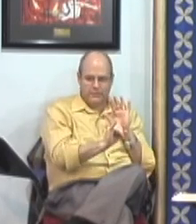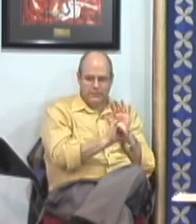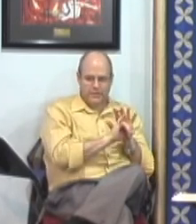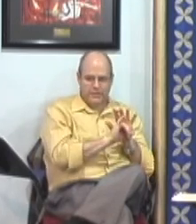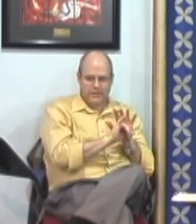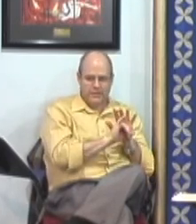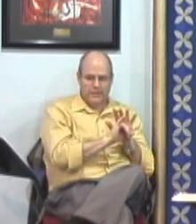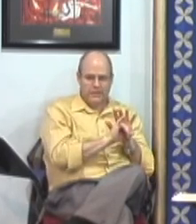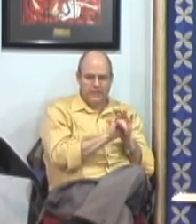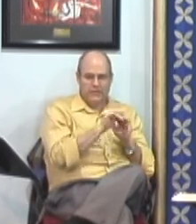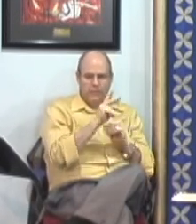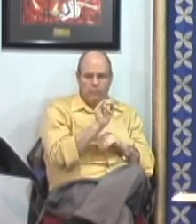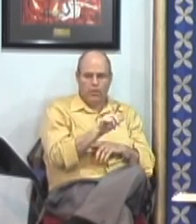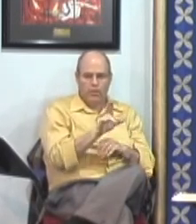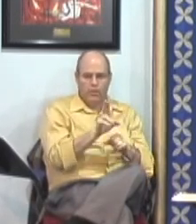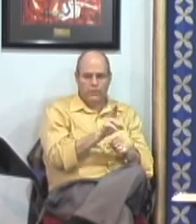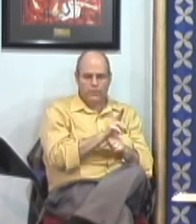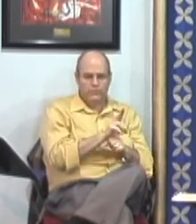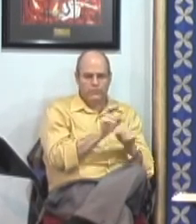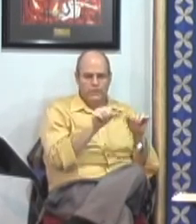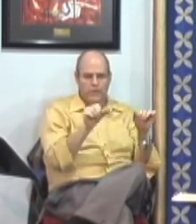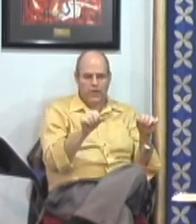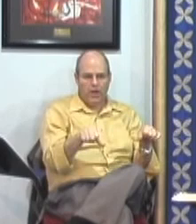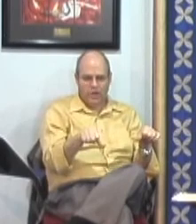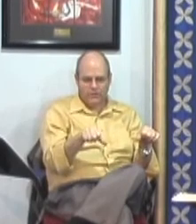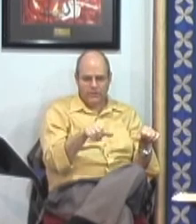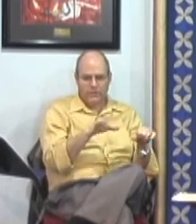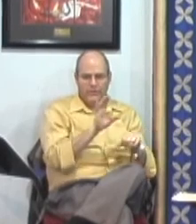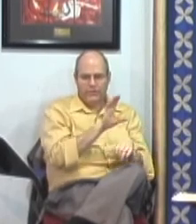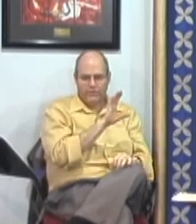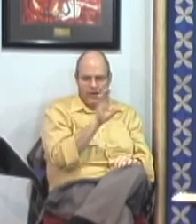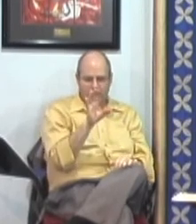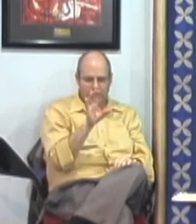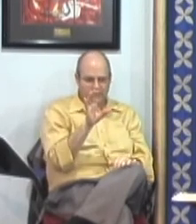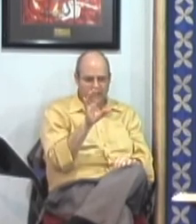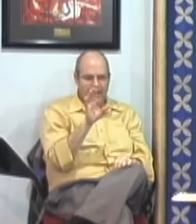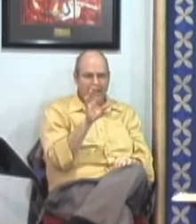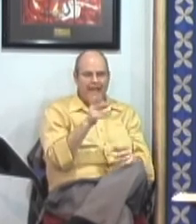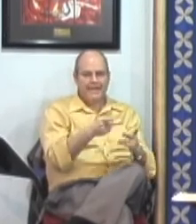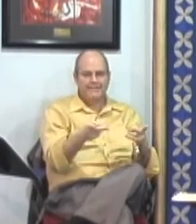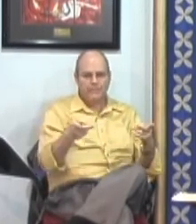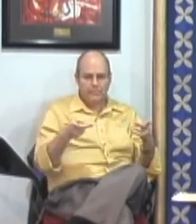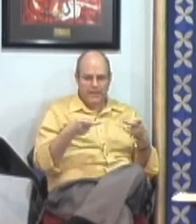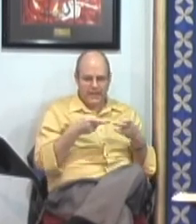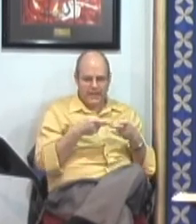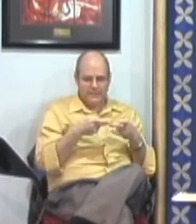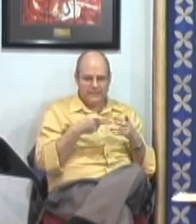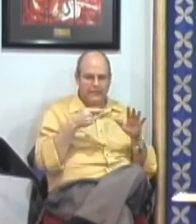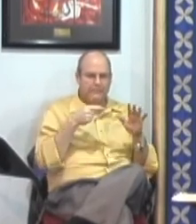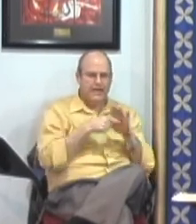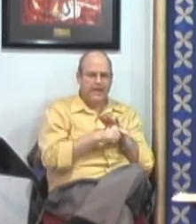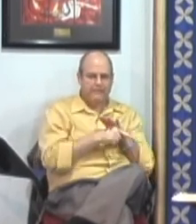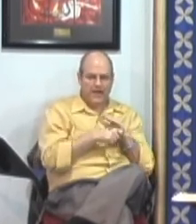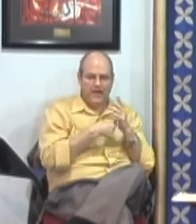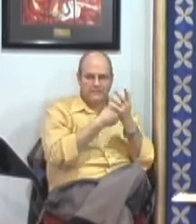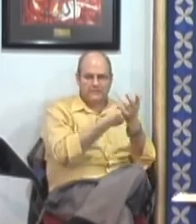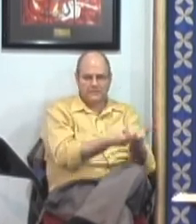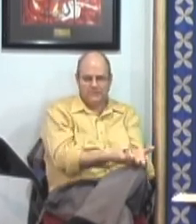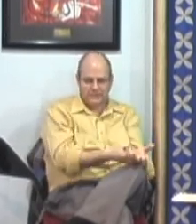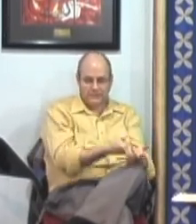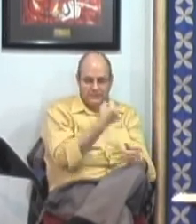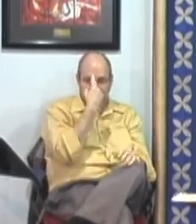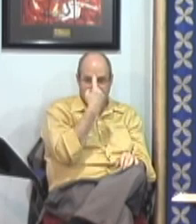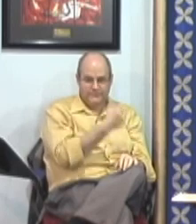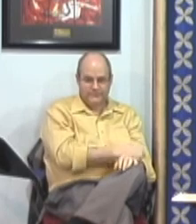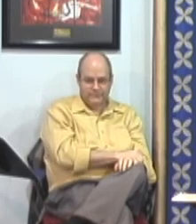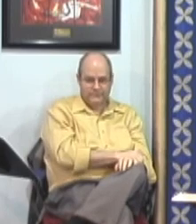the altar and the cross, and Yeshua uses the cross as the place of sacrifice. Everybody follow me so